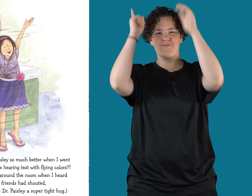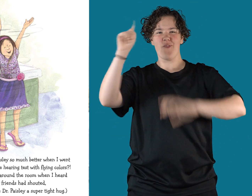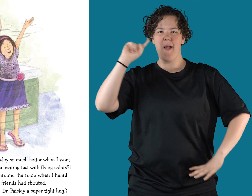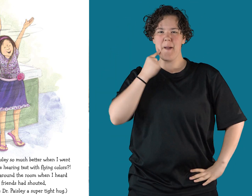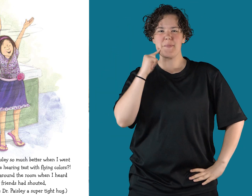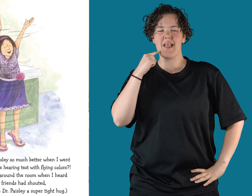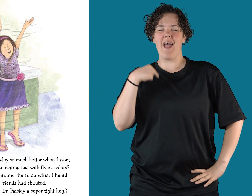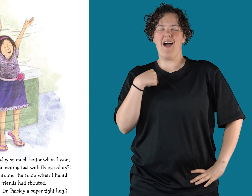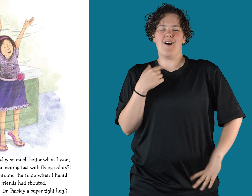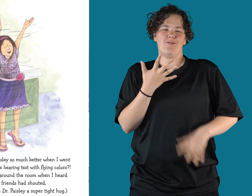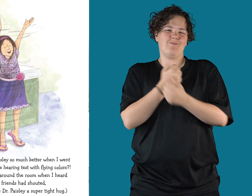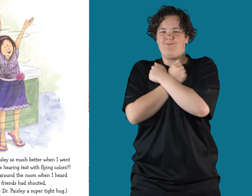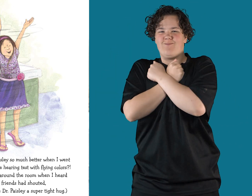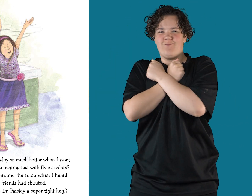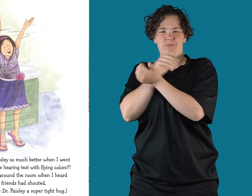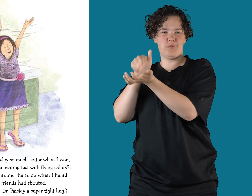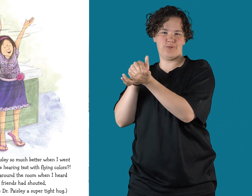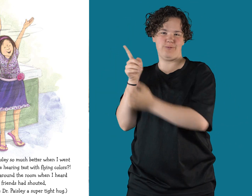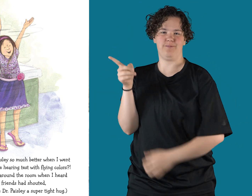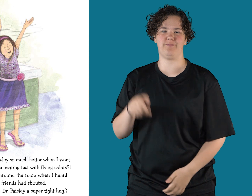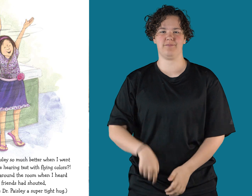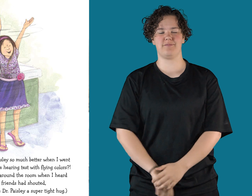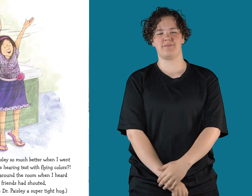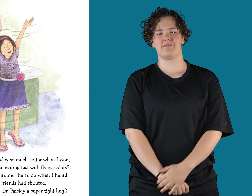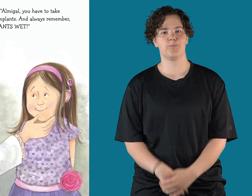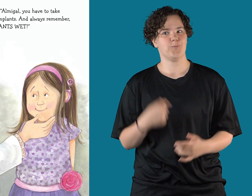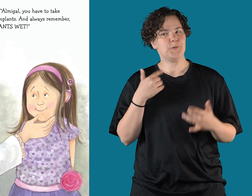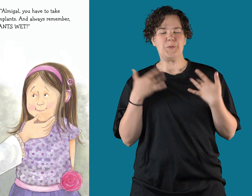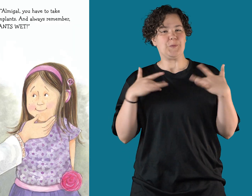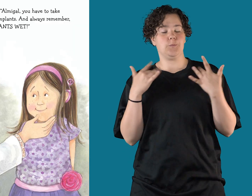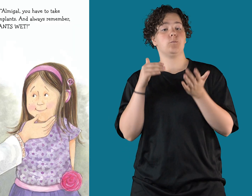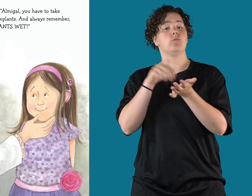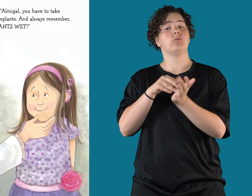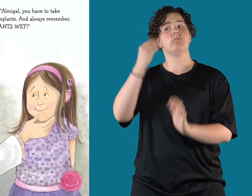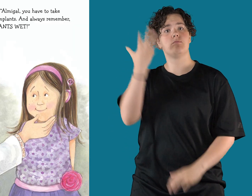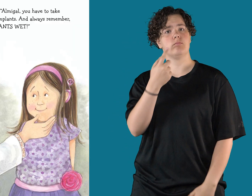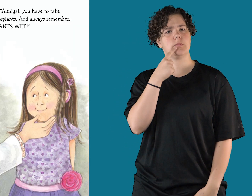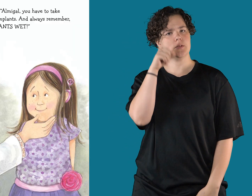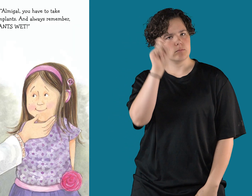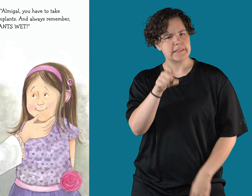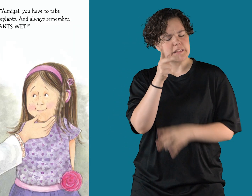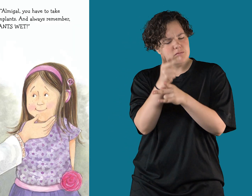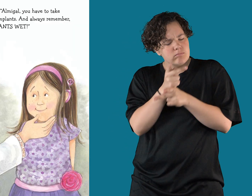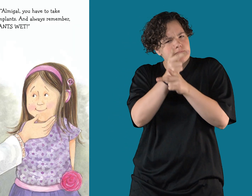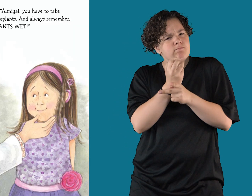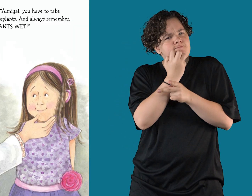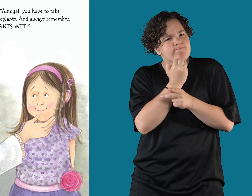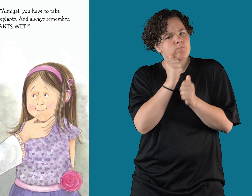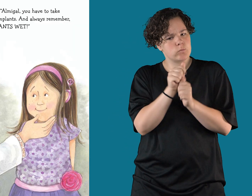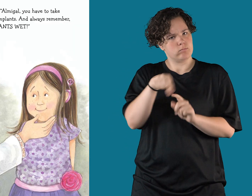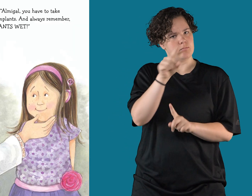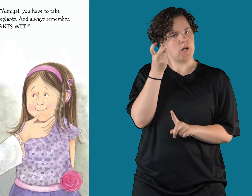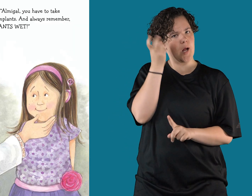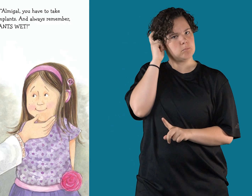for Almigal. I gave Dr. Paisley a super tight hug. Dr. Paisley reminded me, Almigal, you have to